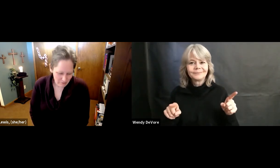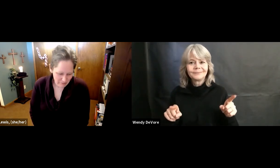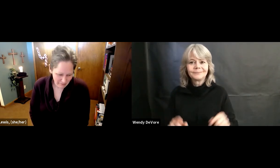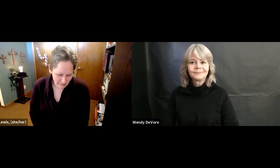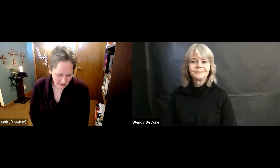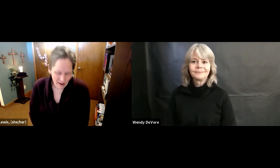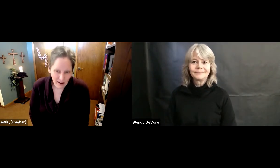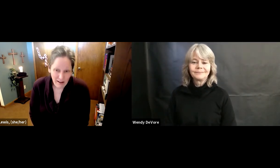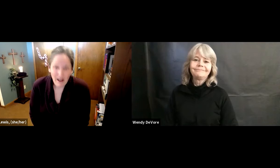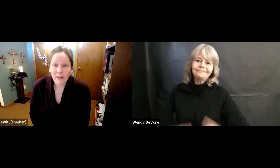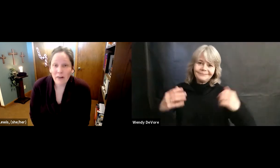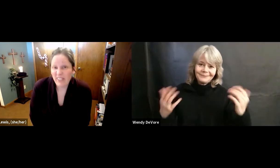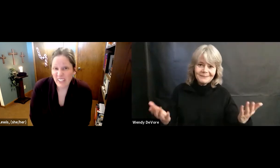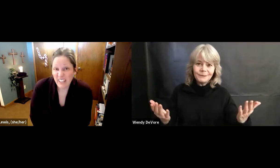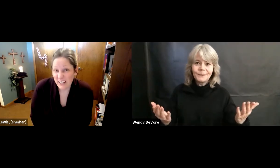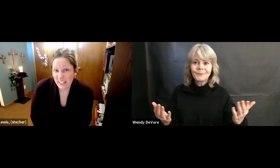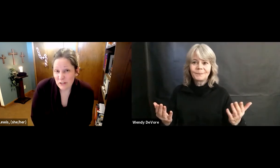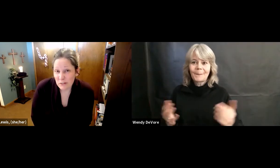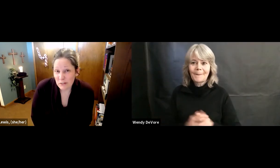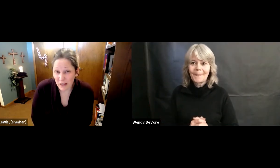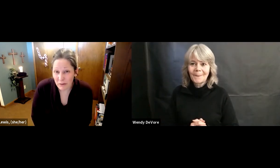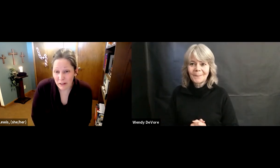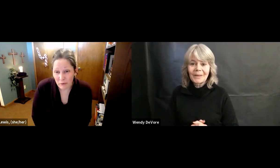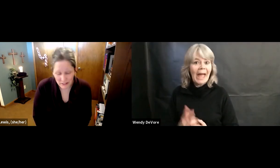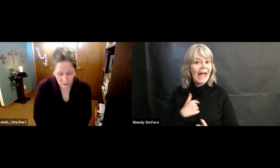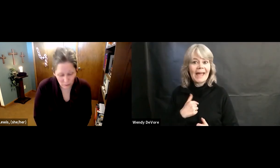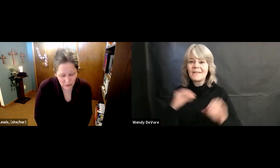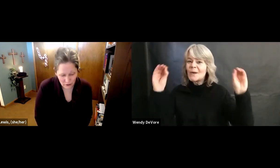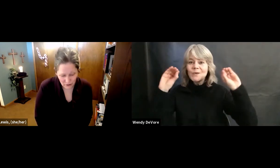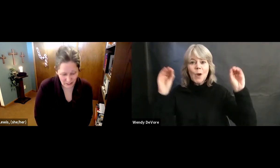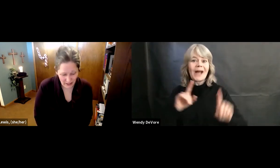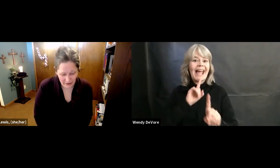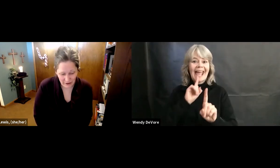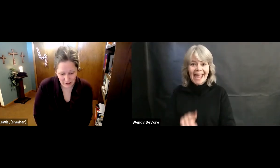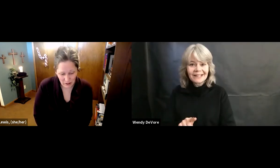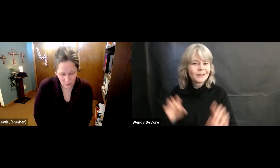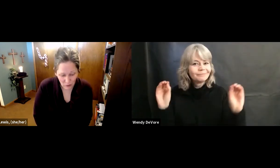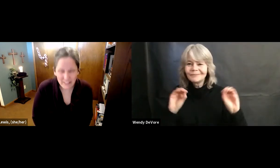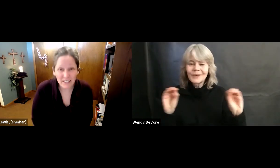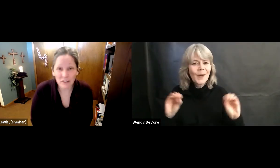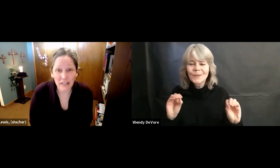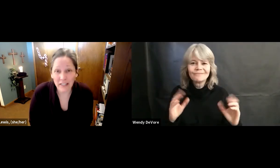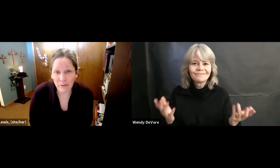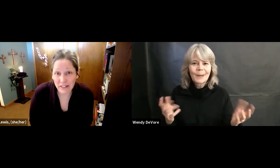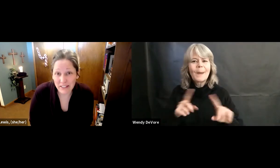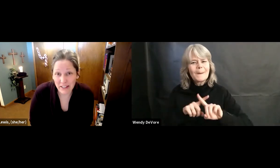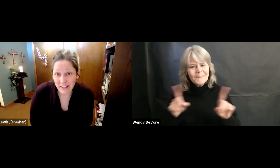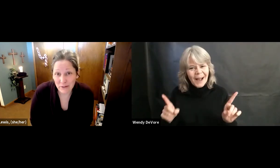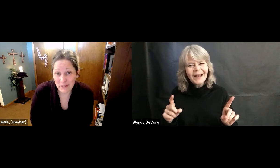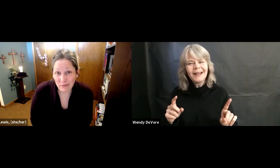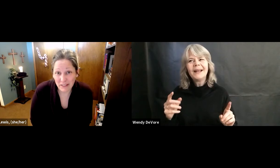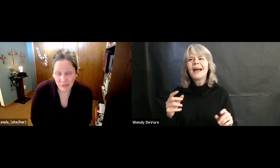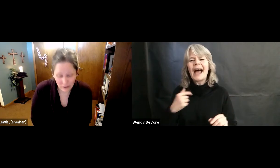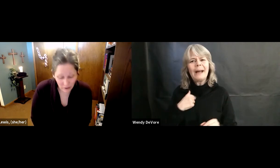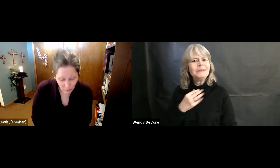So, I don't have any answers, but I really want to wonder together, what does it look like if we decide